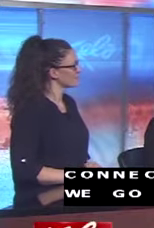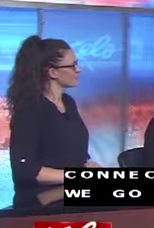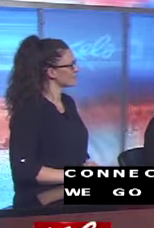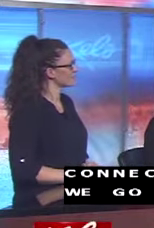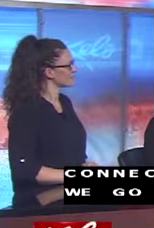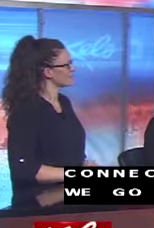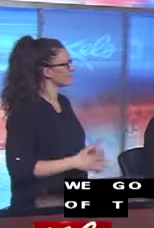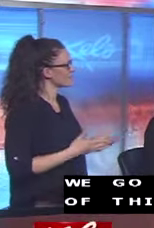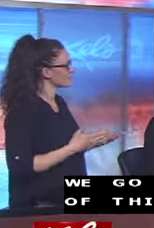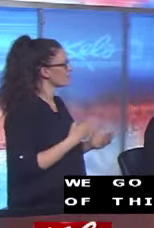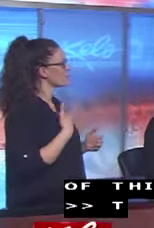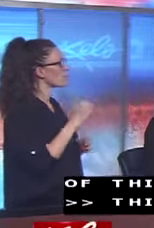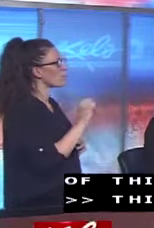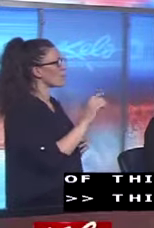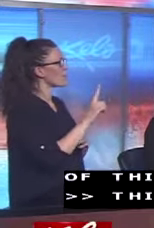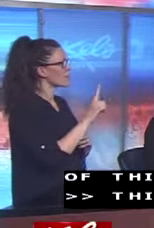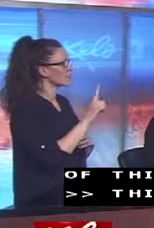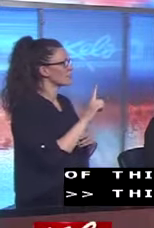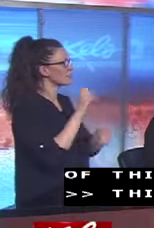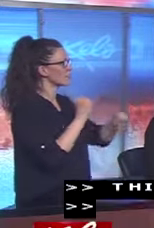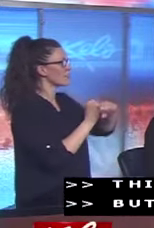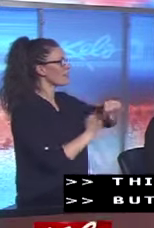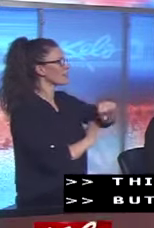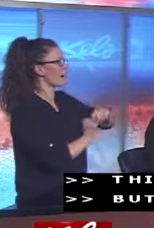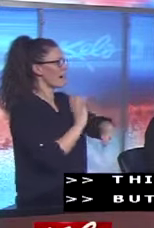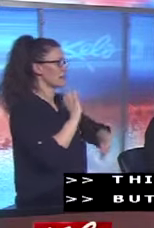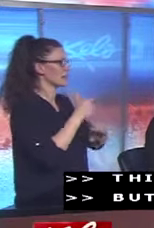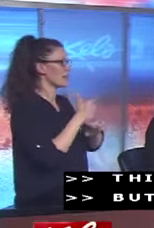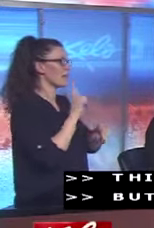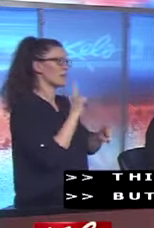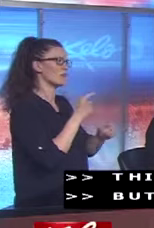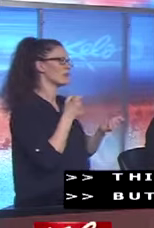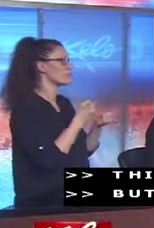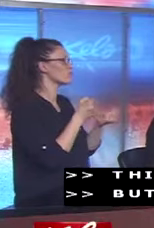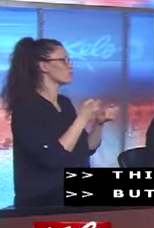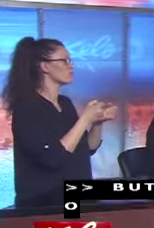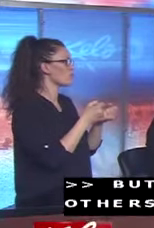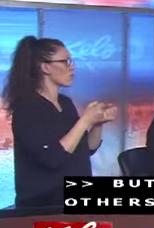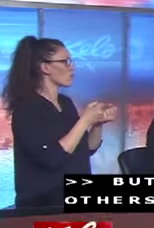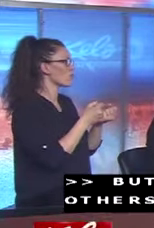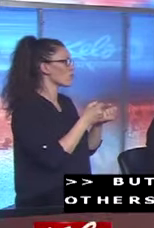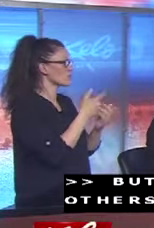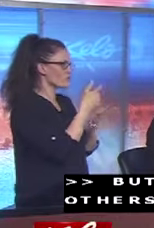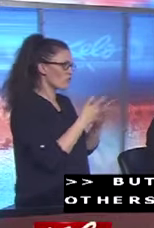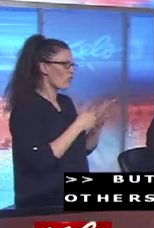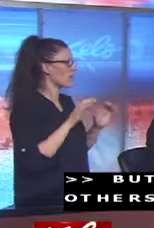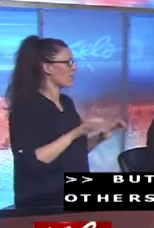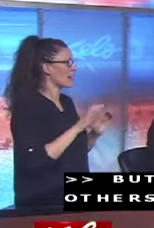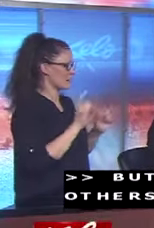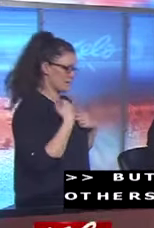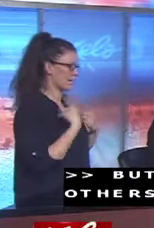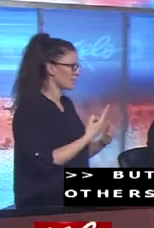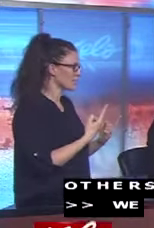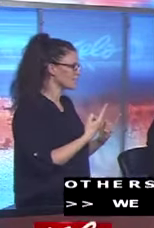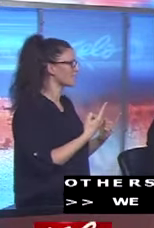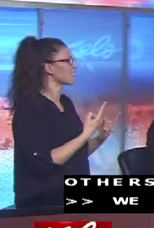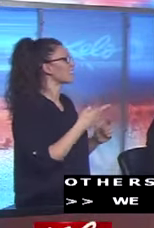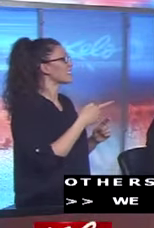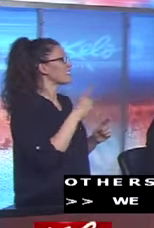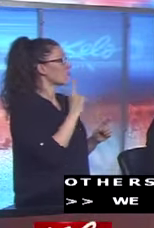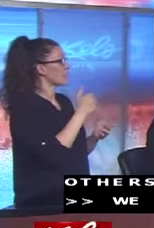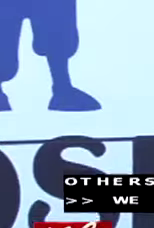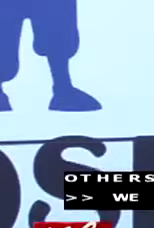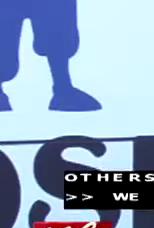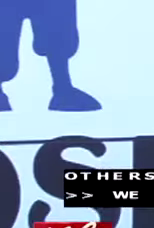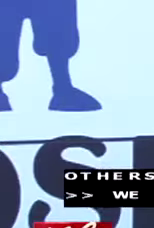-hmm. And, you know, we have an SDSD foundation who has been very supportive of all of our activities and such. They help